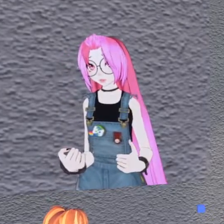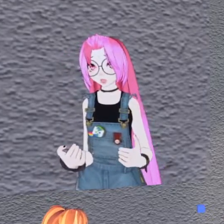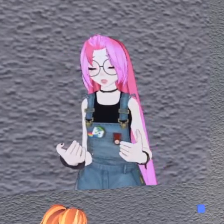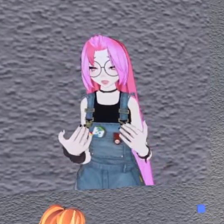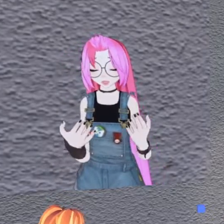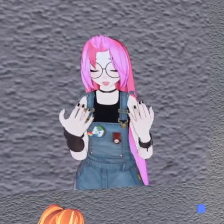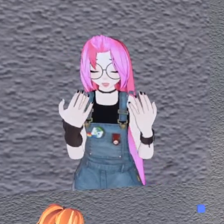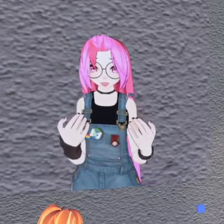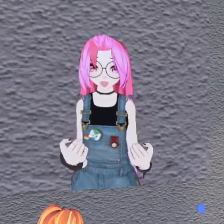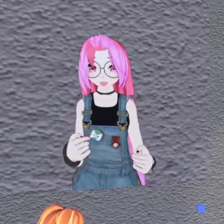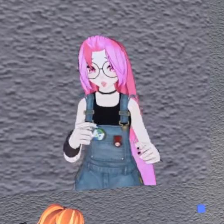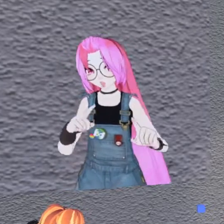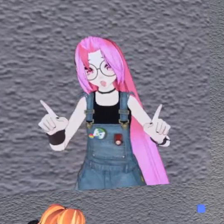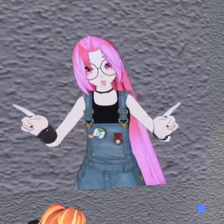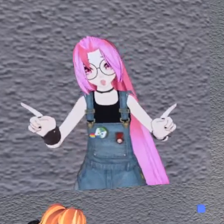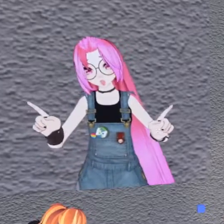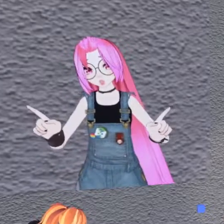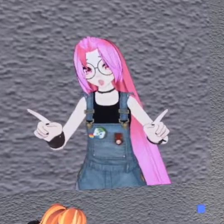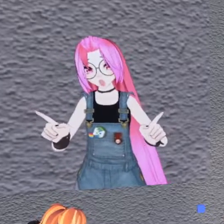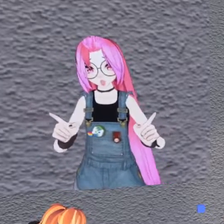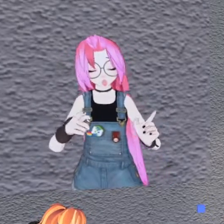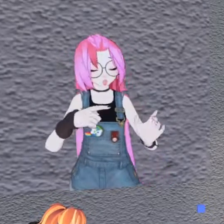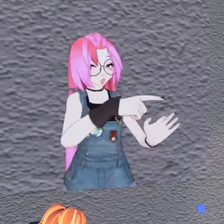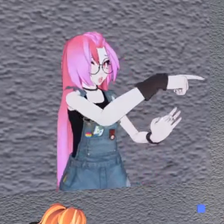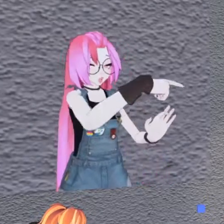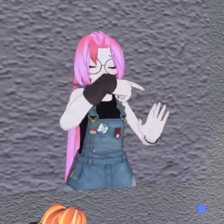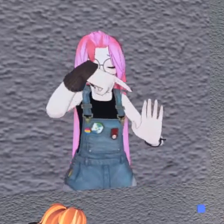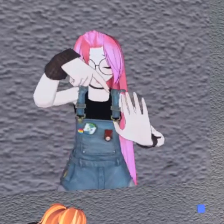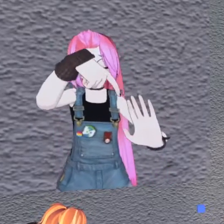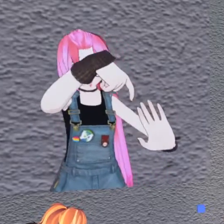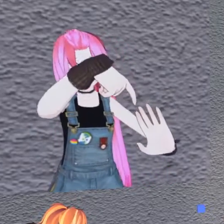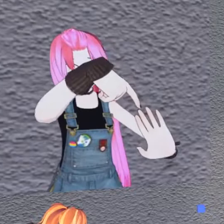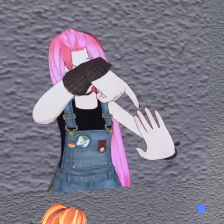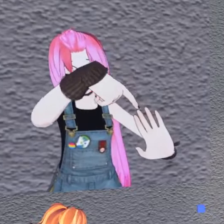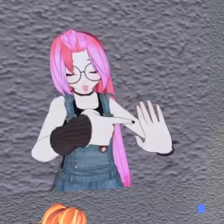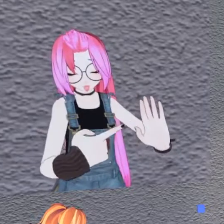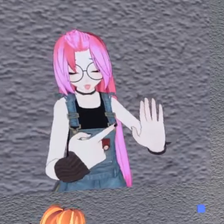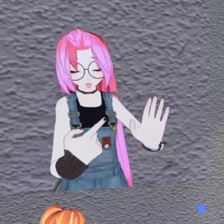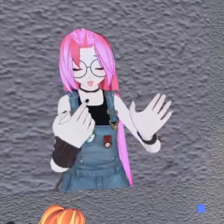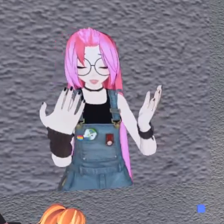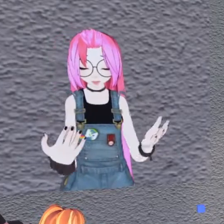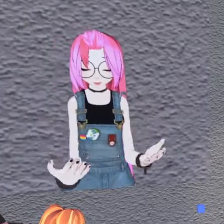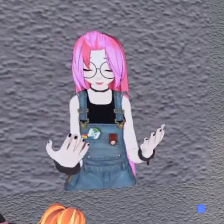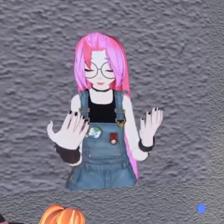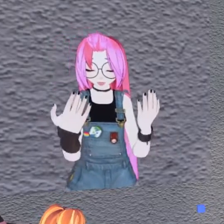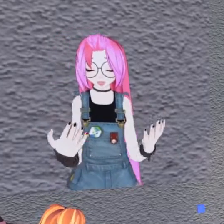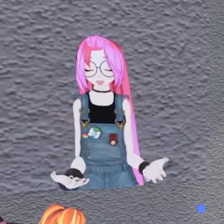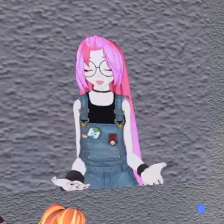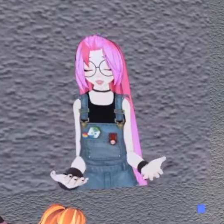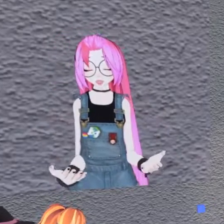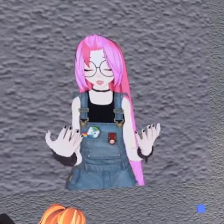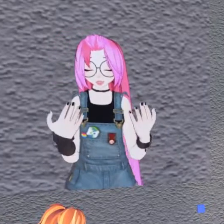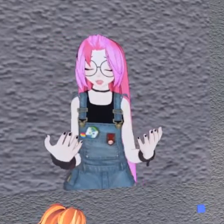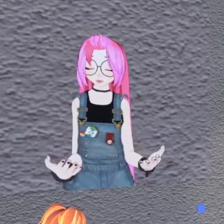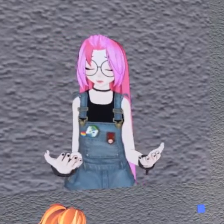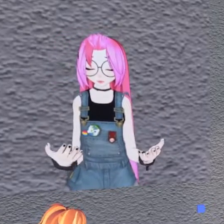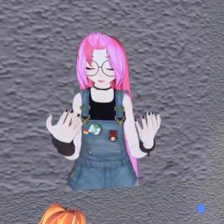So if you're doing that, that would look different. So yeah, I'd say you'd have to do that and then that. That's what I would do. You